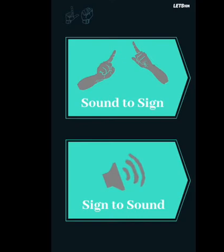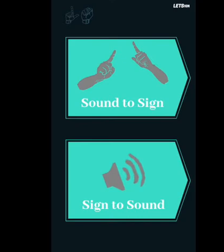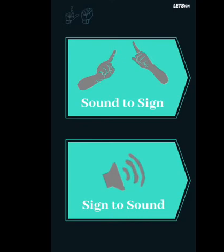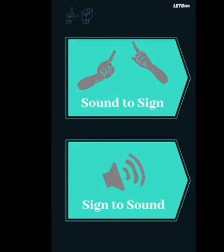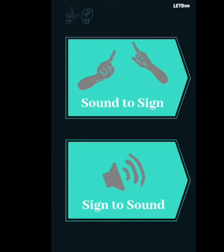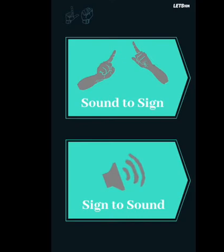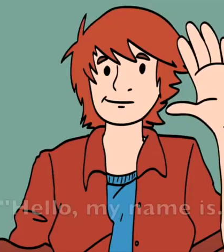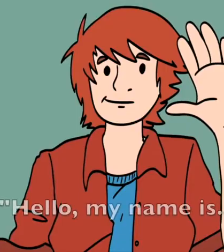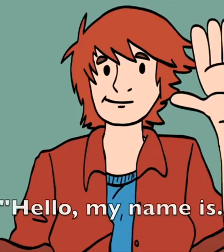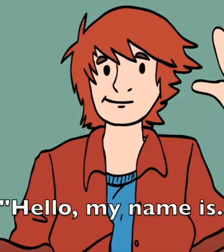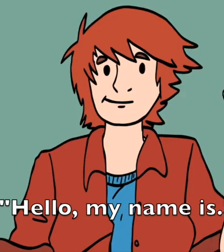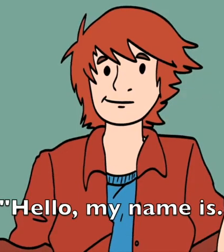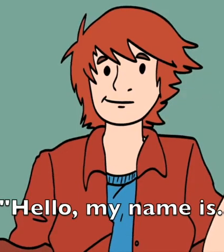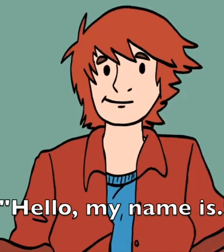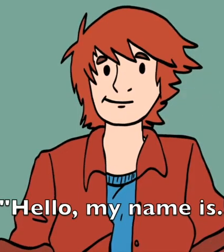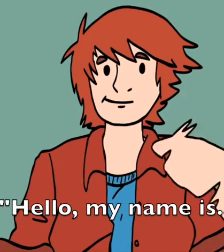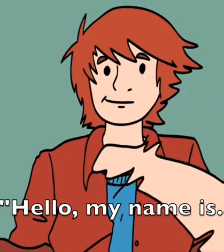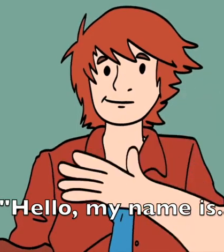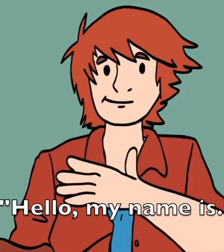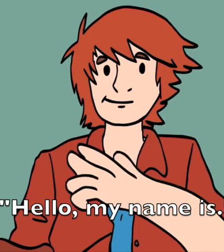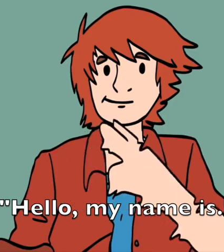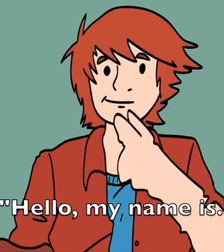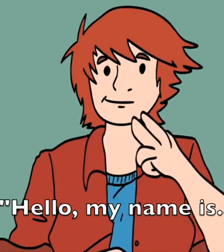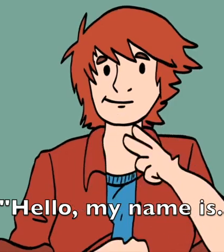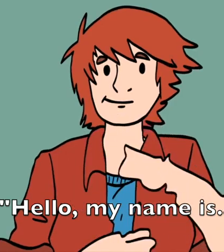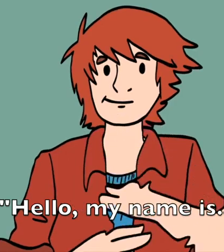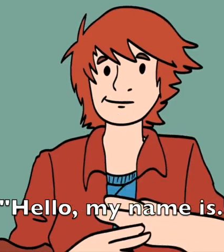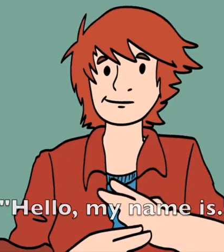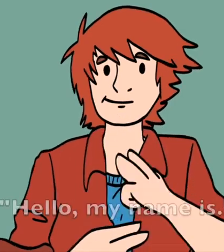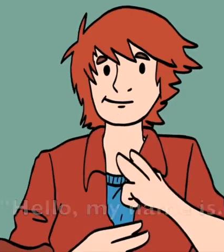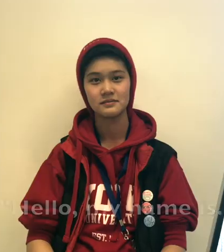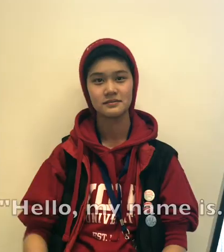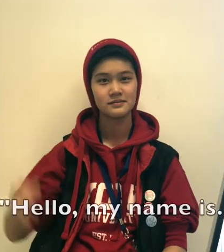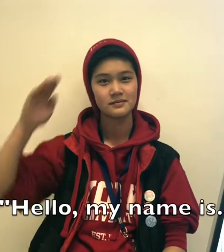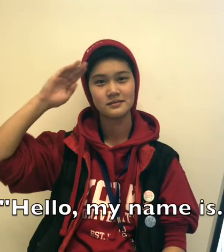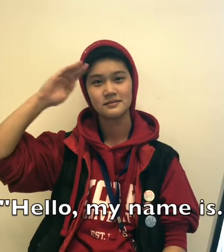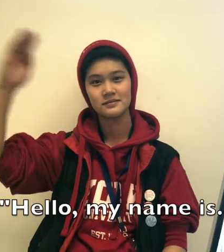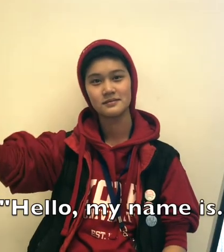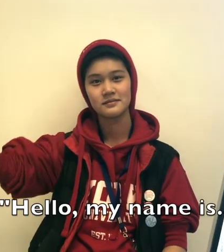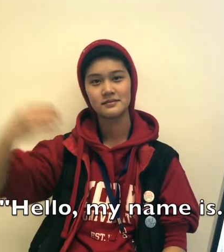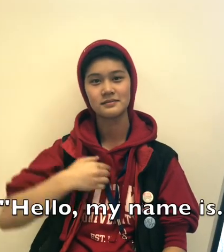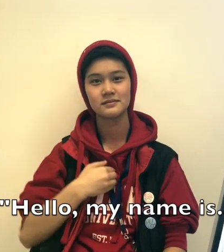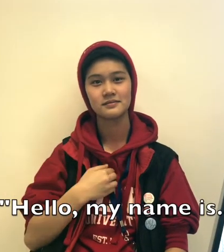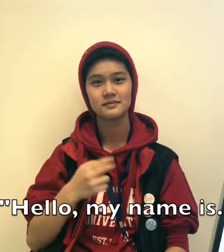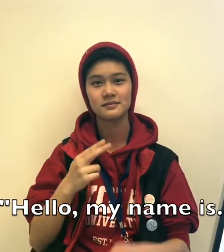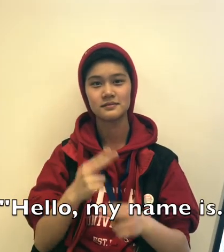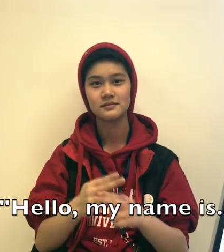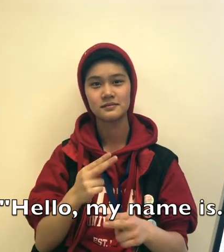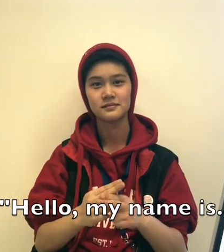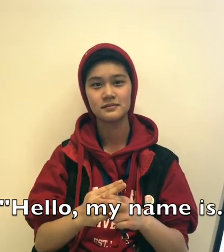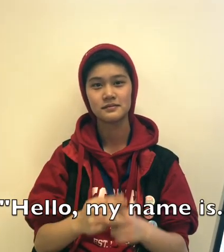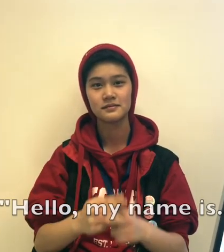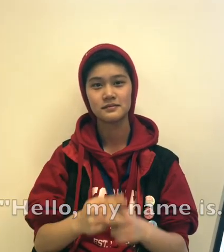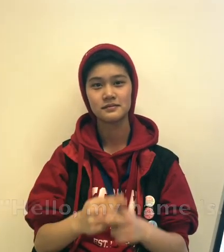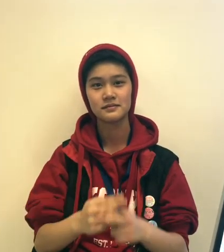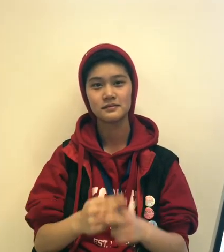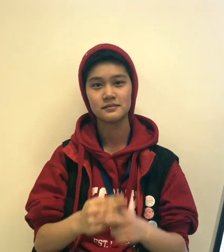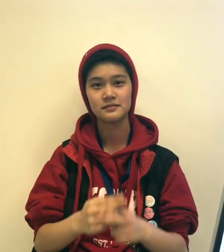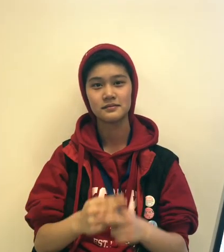sound into digital data that is then displayed as hand gestures resembling signing. The second method detects the motion of a